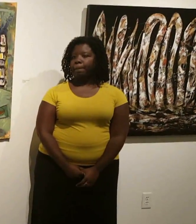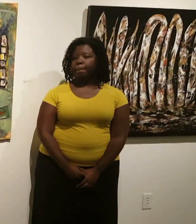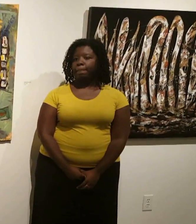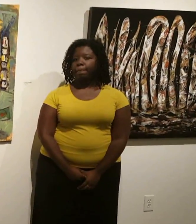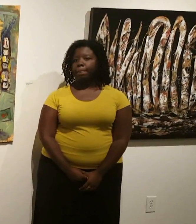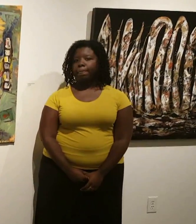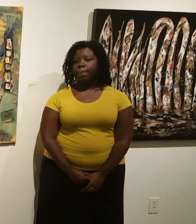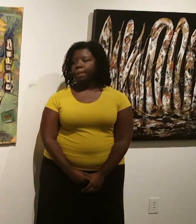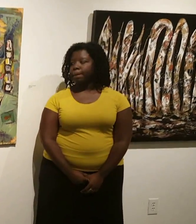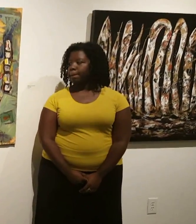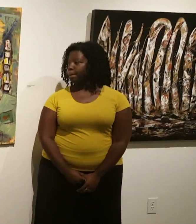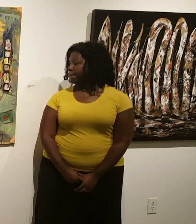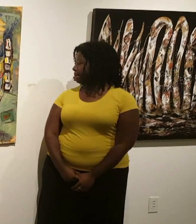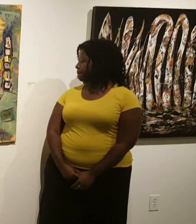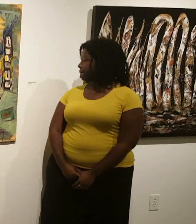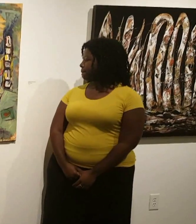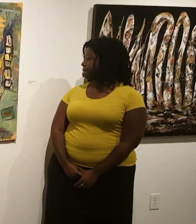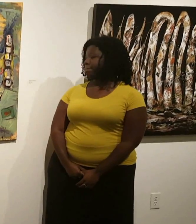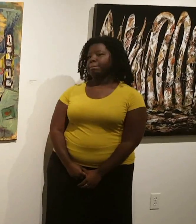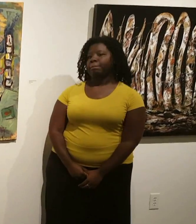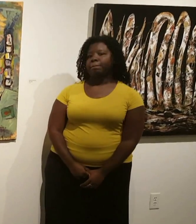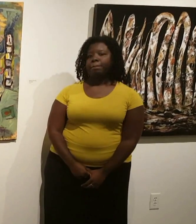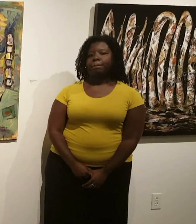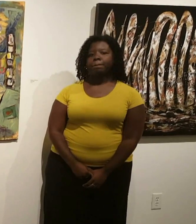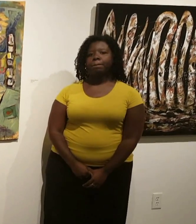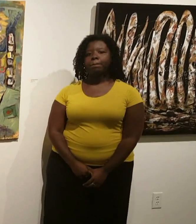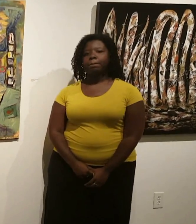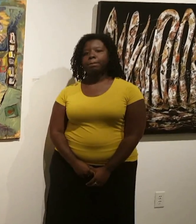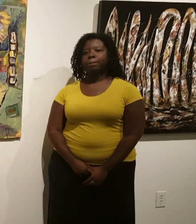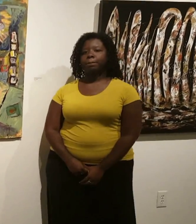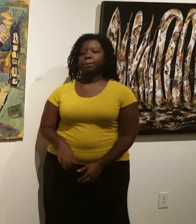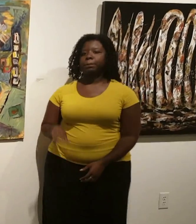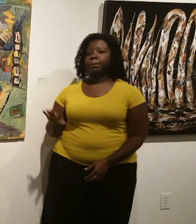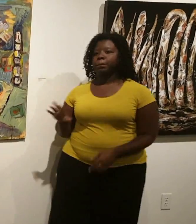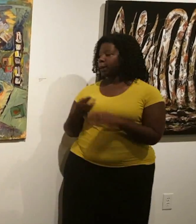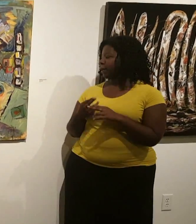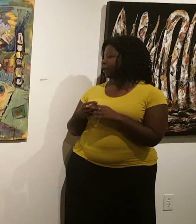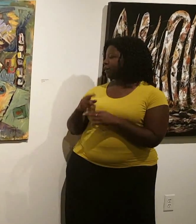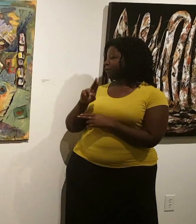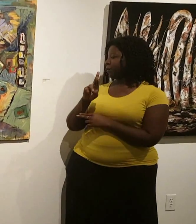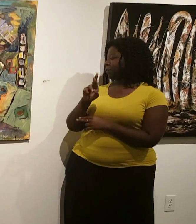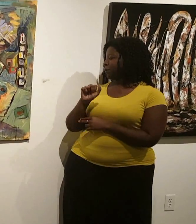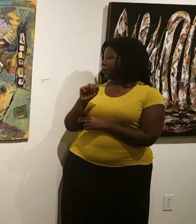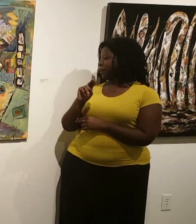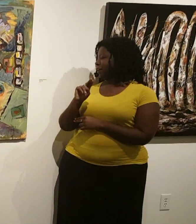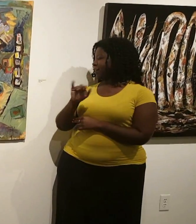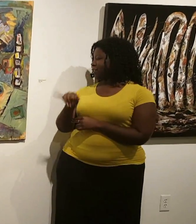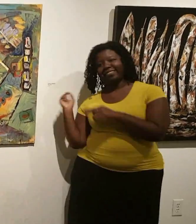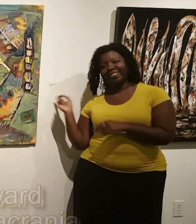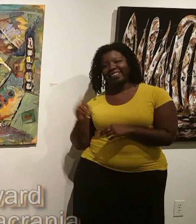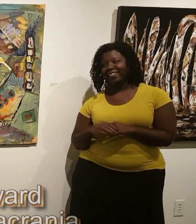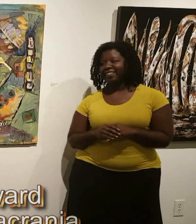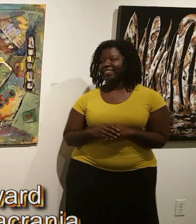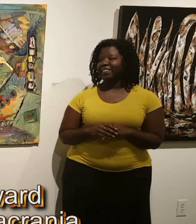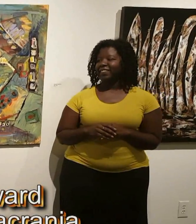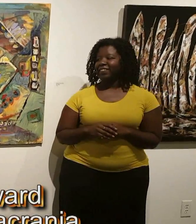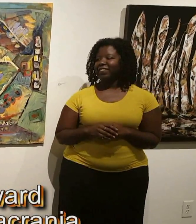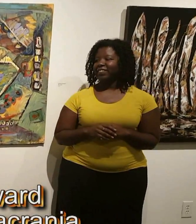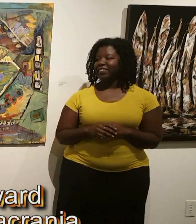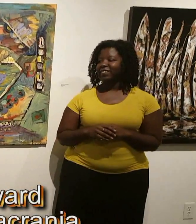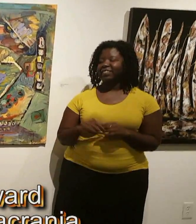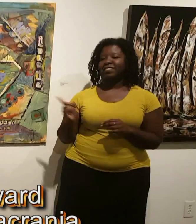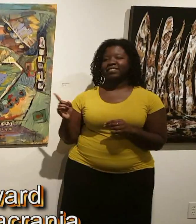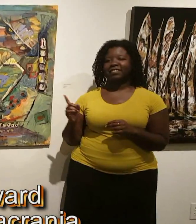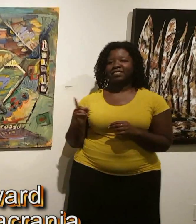My name is Ranju Bakrania, and I first started at Eastern Florida College,